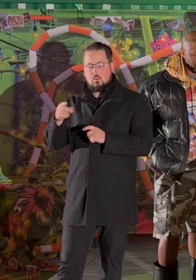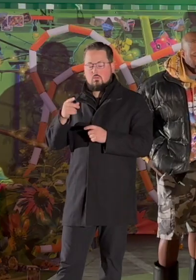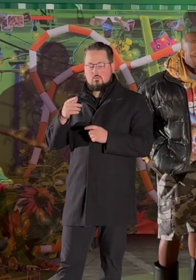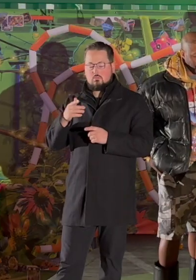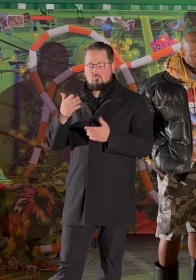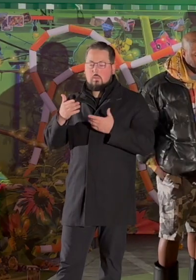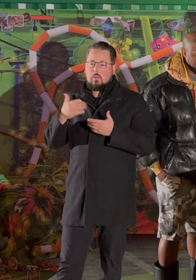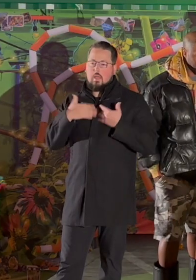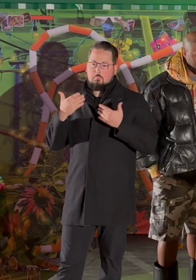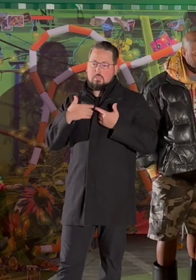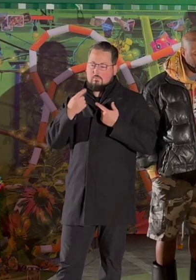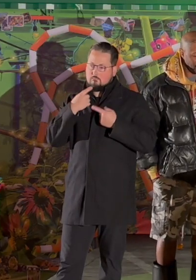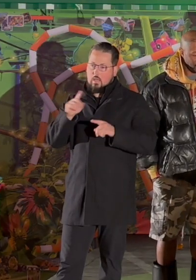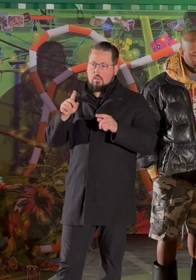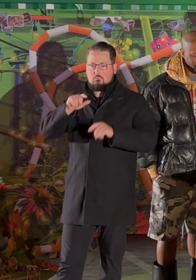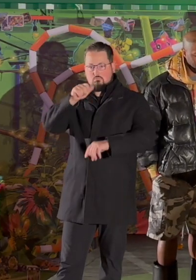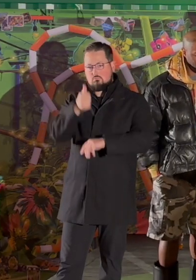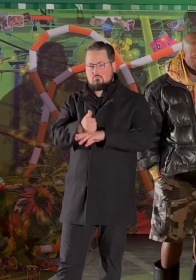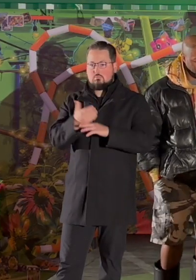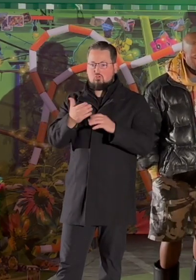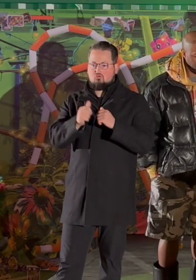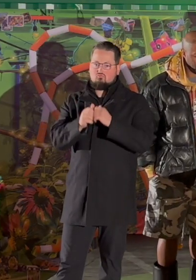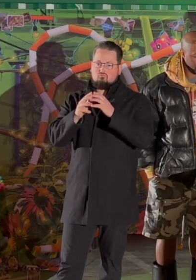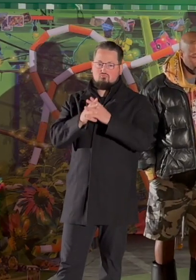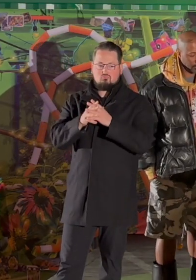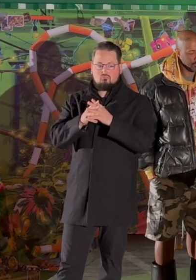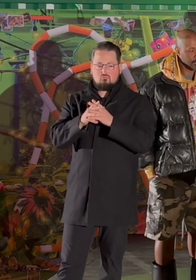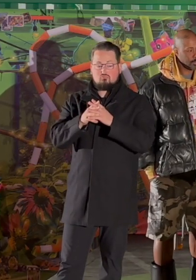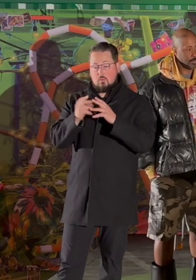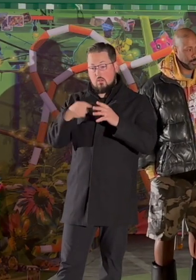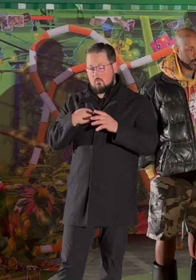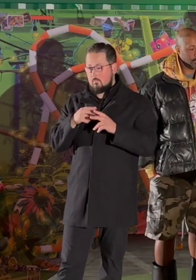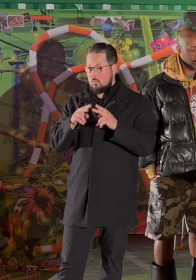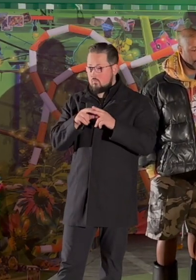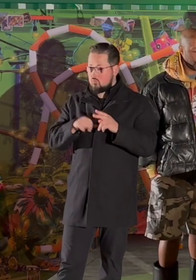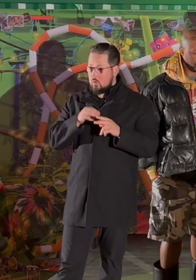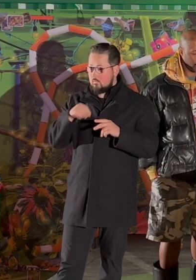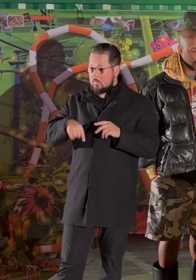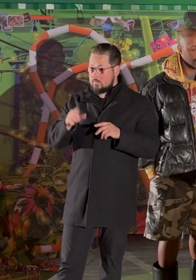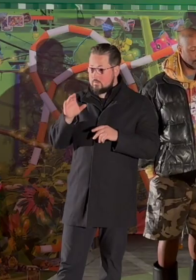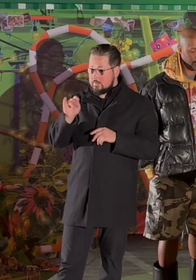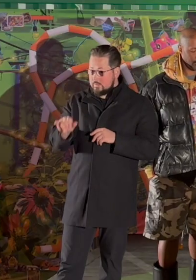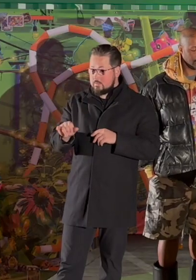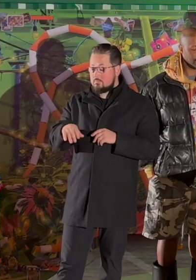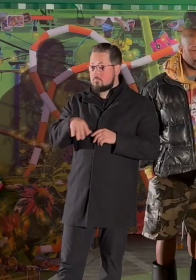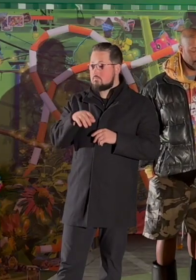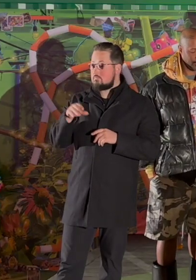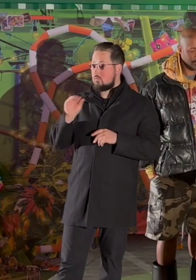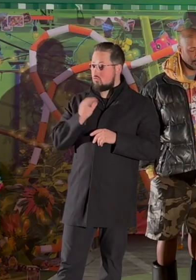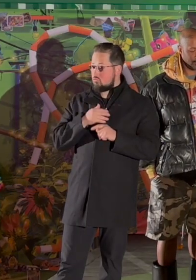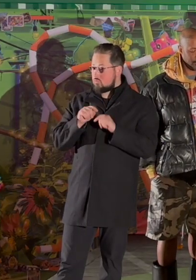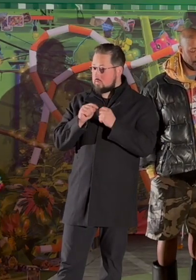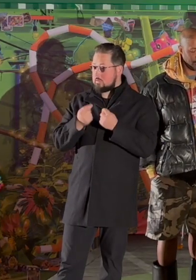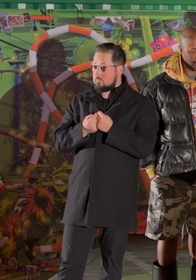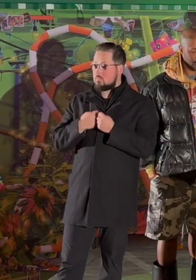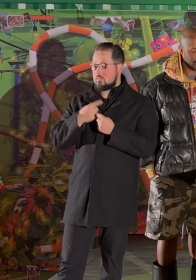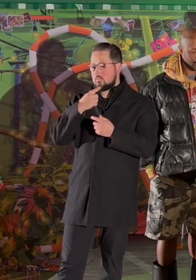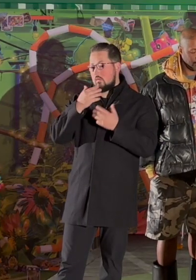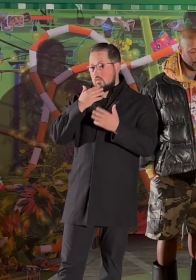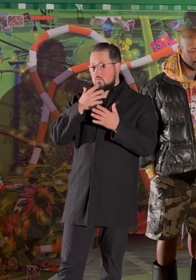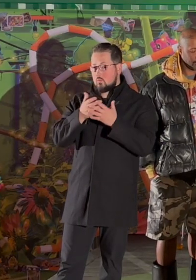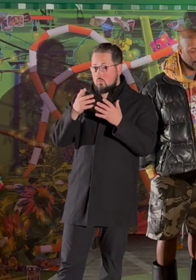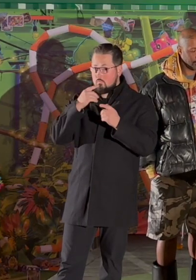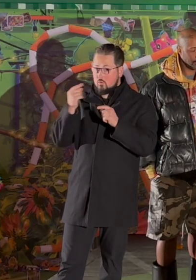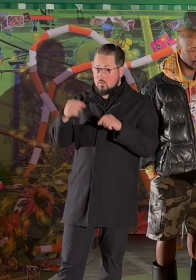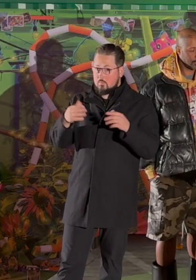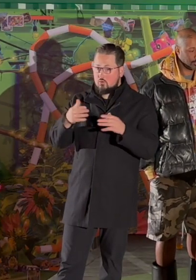its destination. I feel very proud of the city and the team that we worked with. Thank you guys so much for being here.